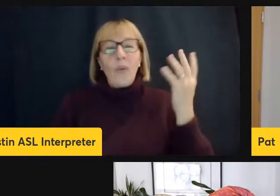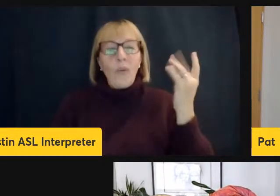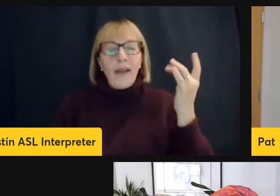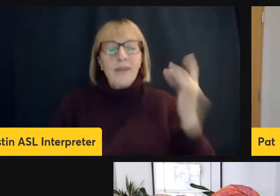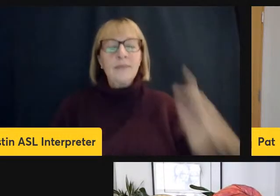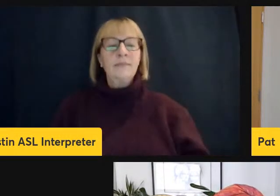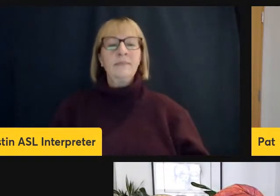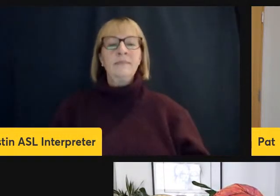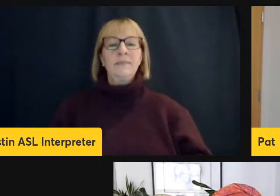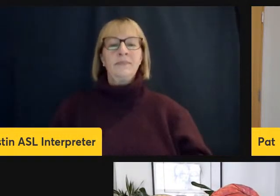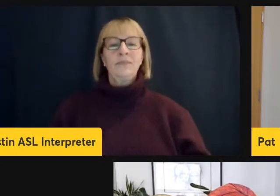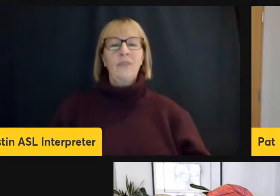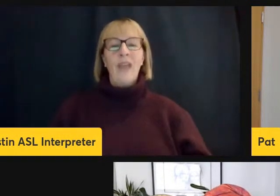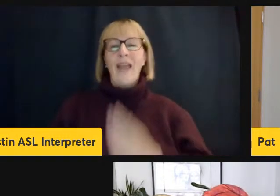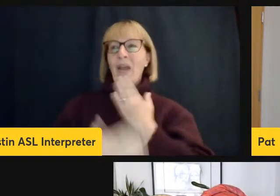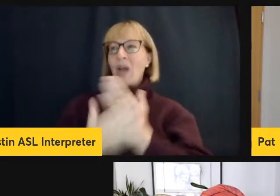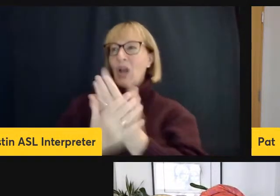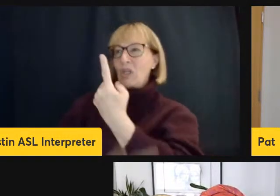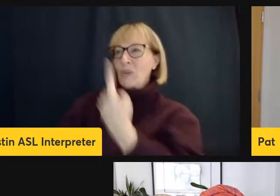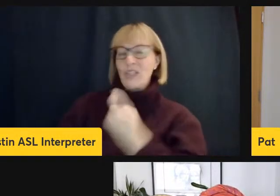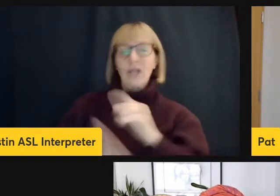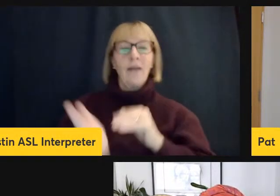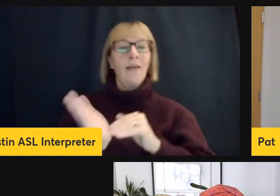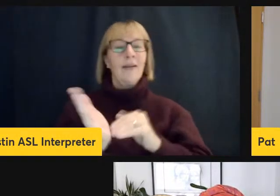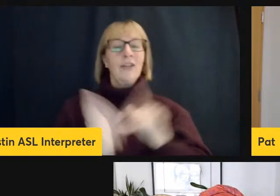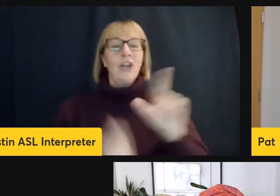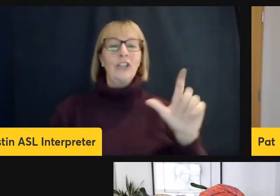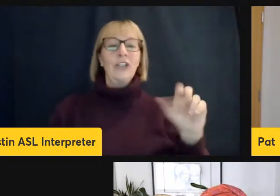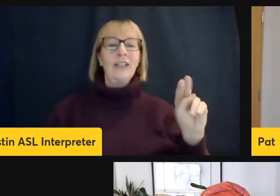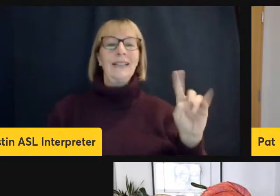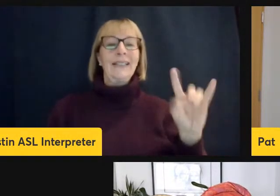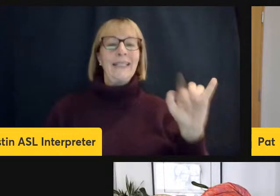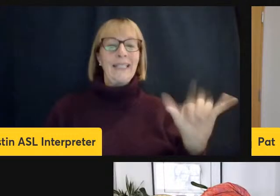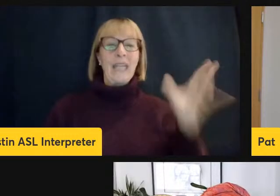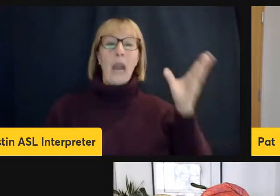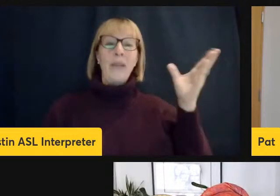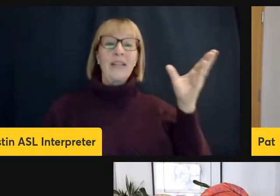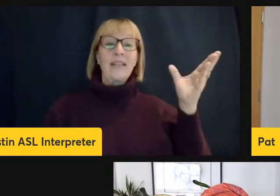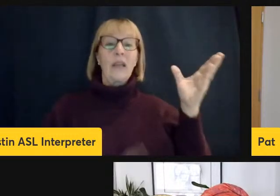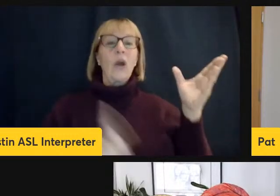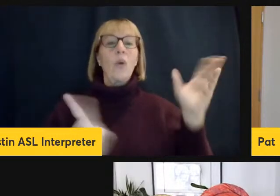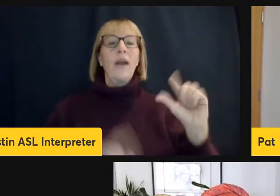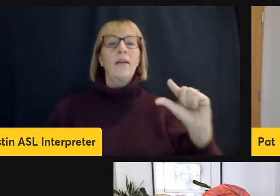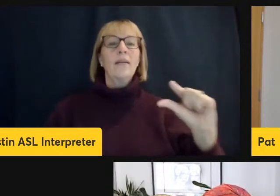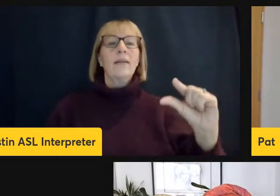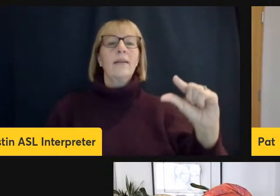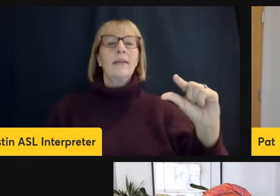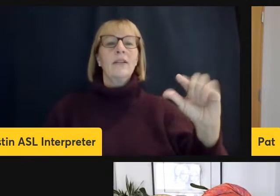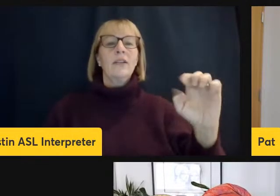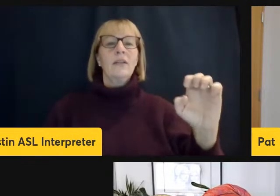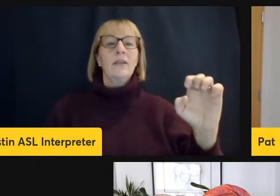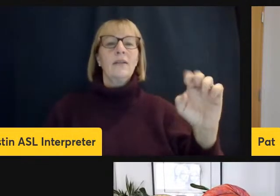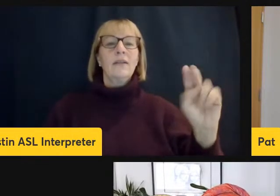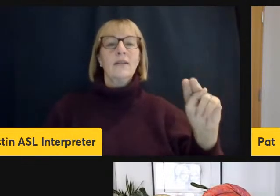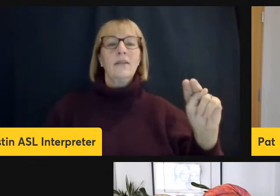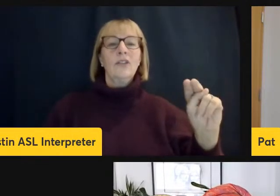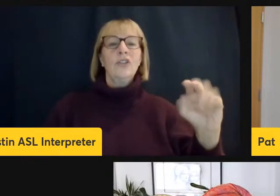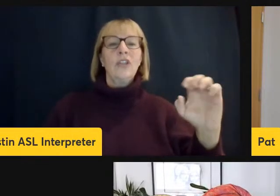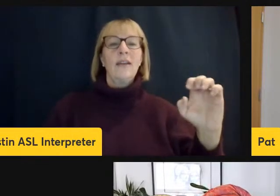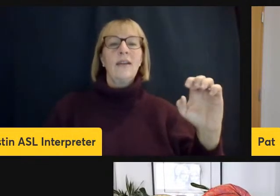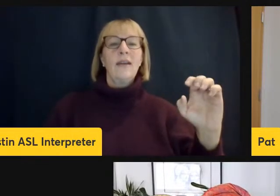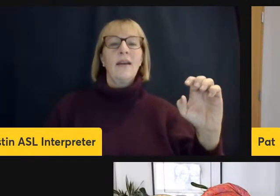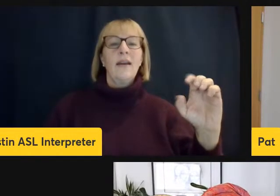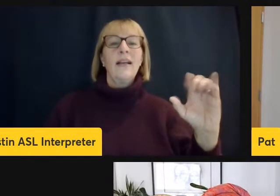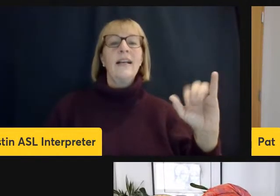that began with Dr. Lundy's presentation is the point that where the genesis is. And so oftentimes when we think of medicine